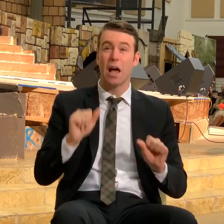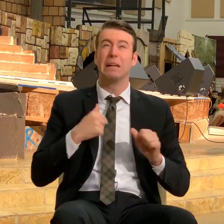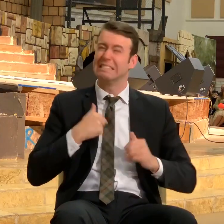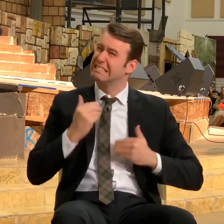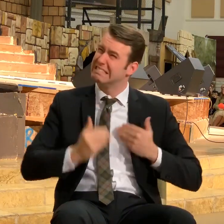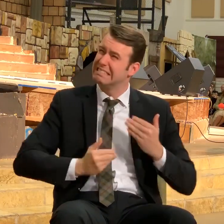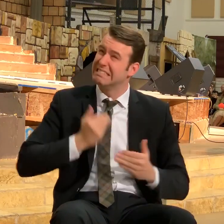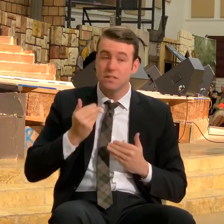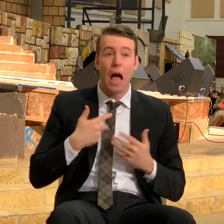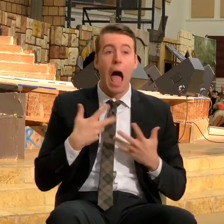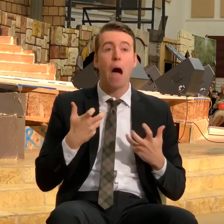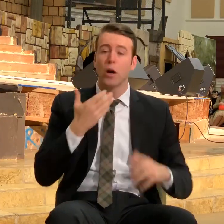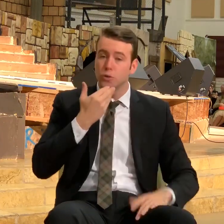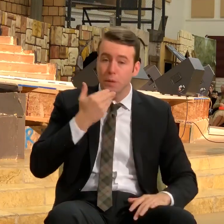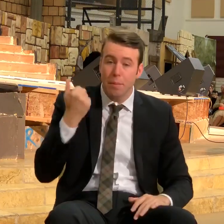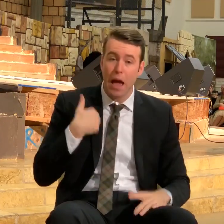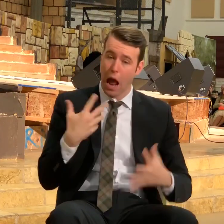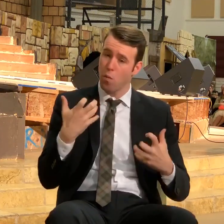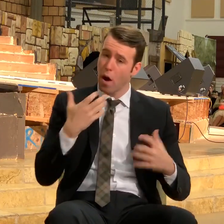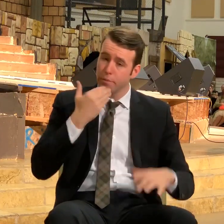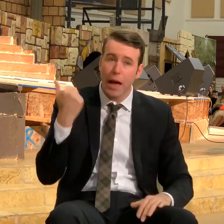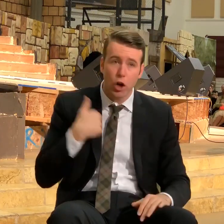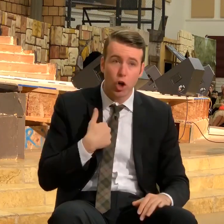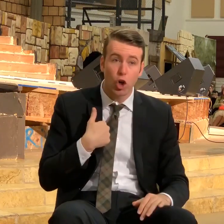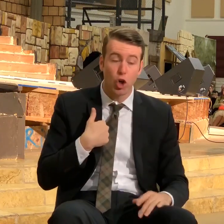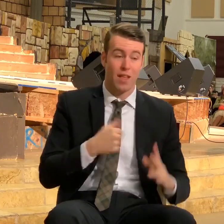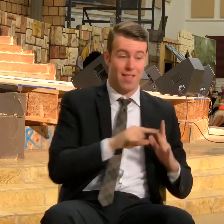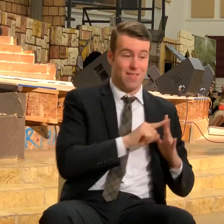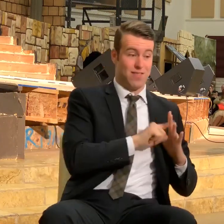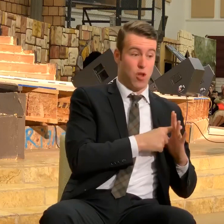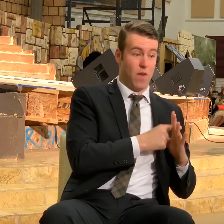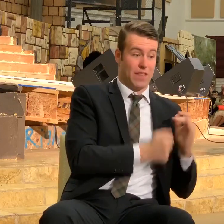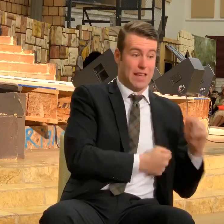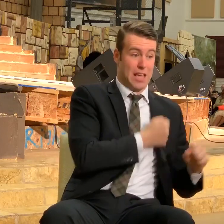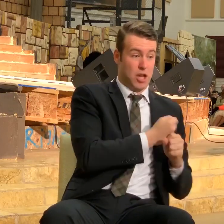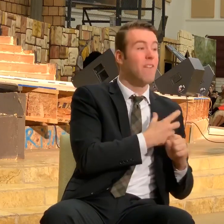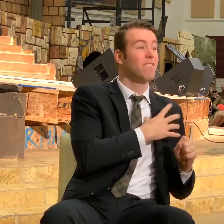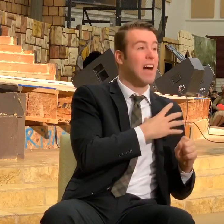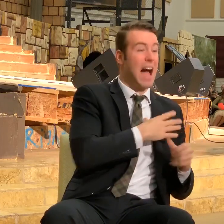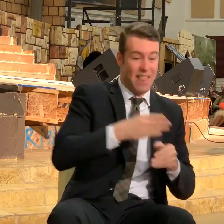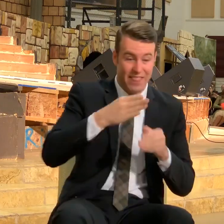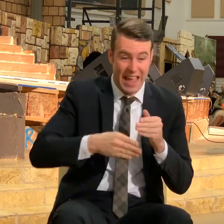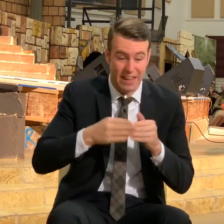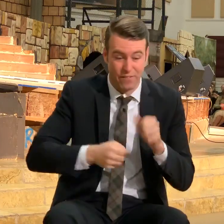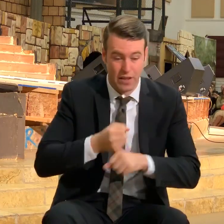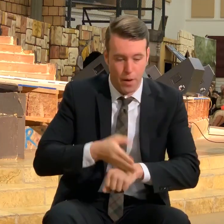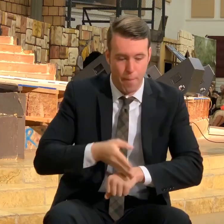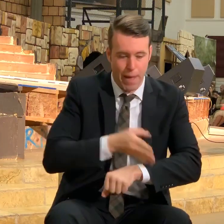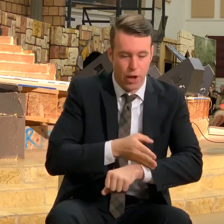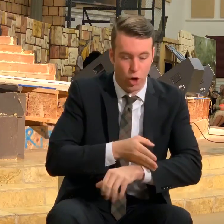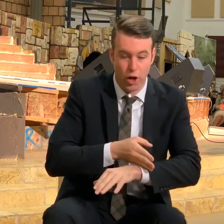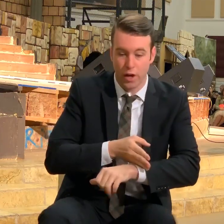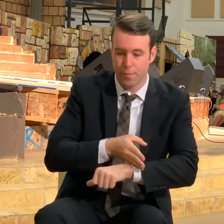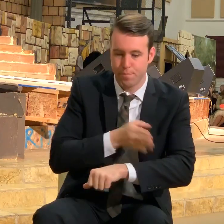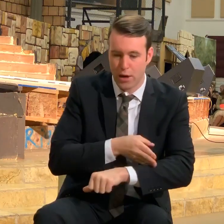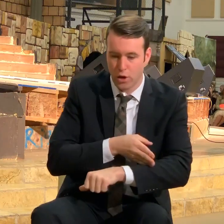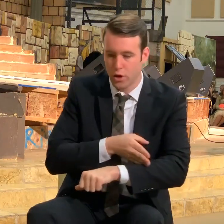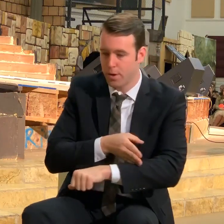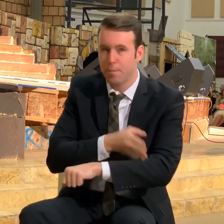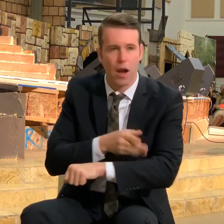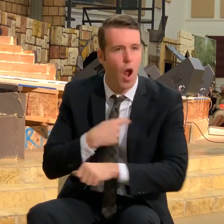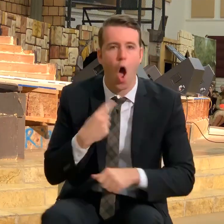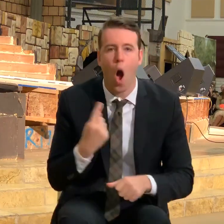want to be better, and I do. I want to be better at the close of this year than I was at the start of this year. And I have done my best to be a people